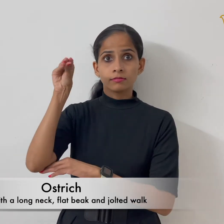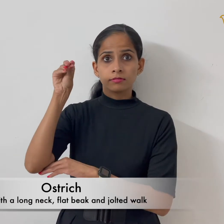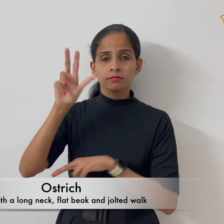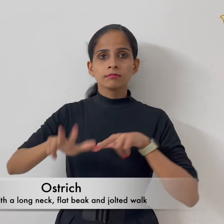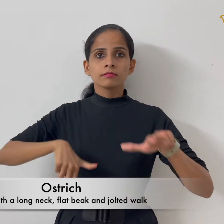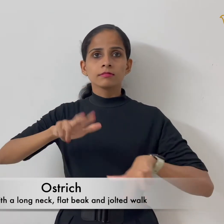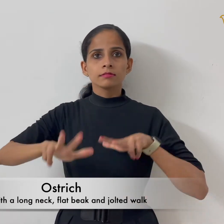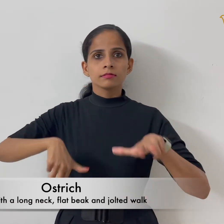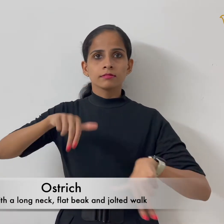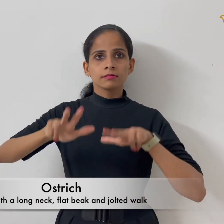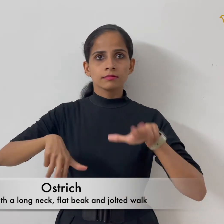Ostrich.